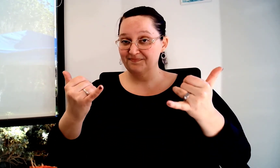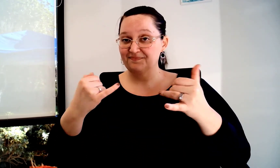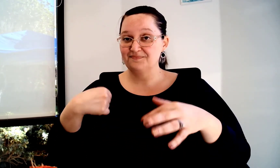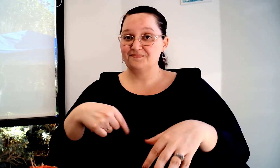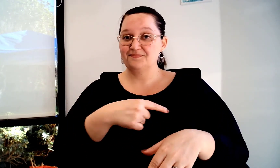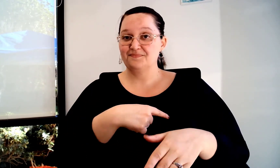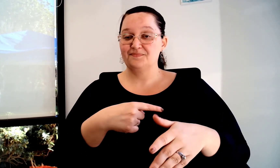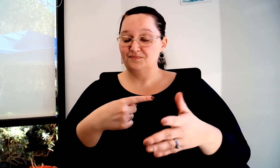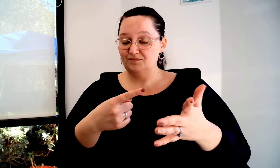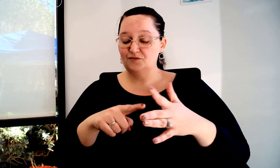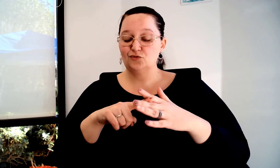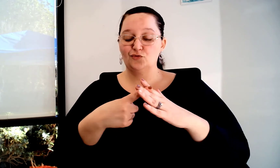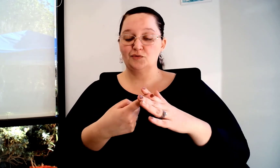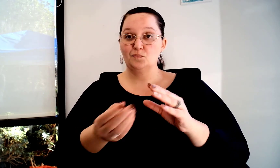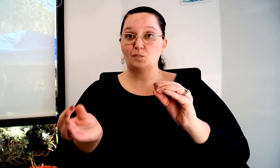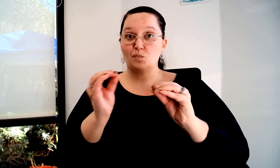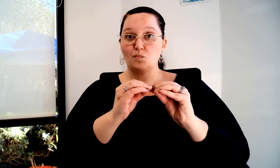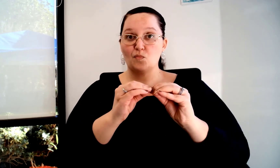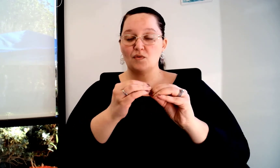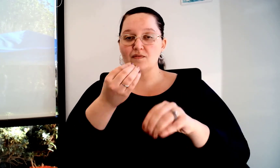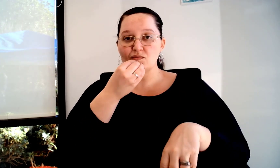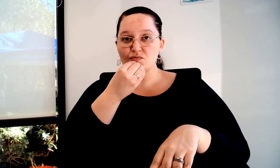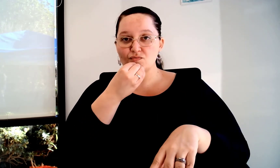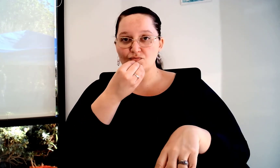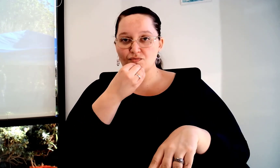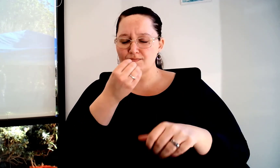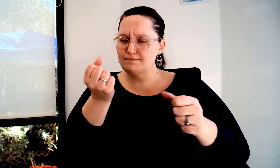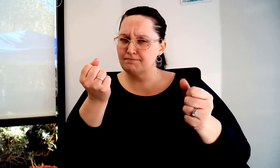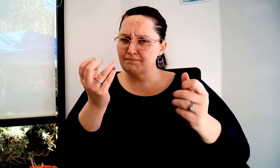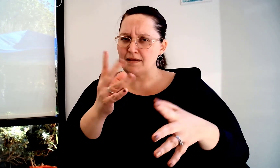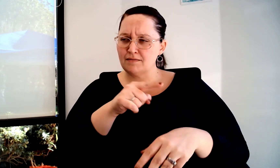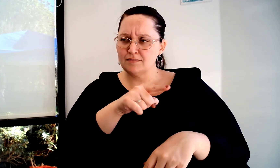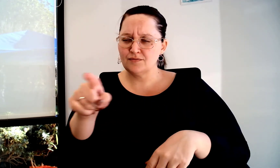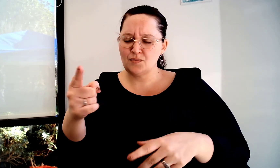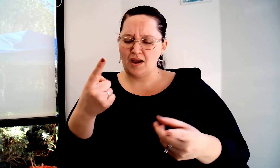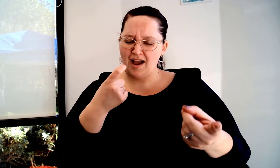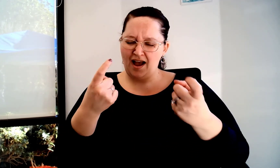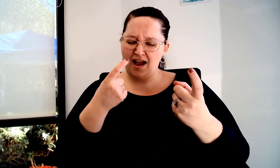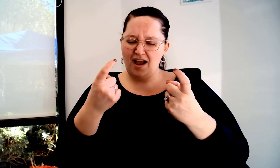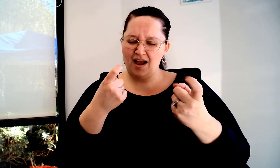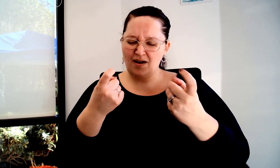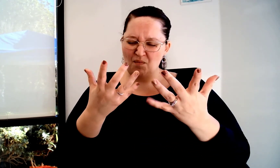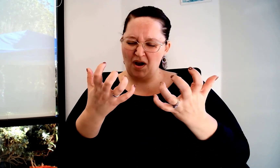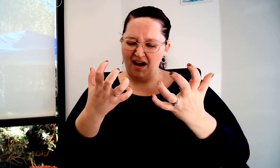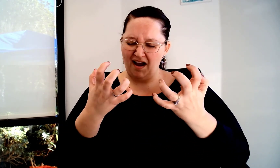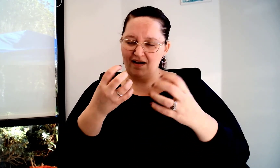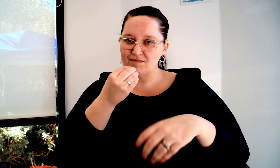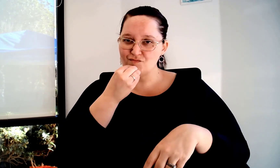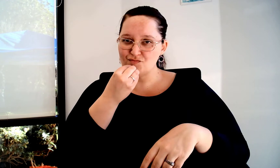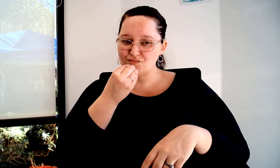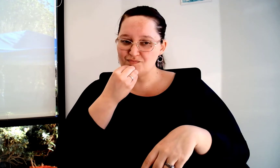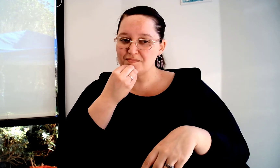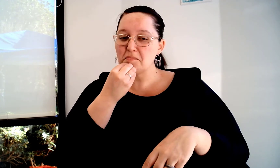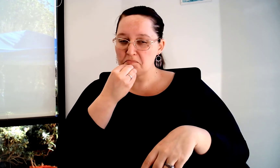All right, now we are going to start working on more foods. Many of you asked me, they